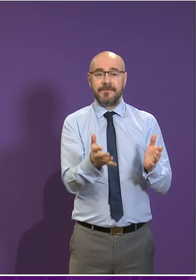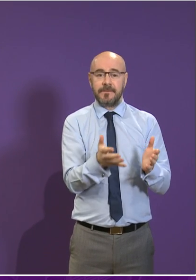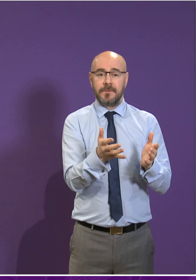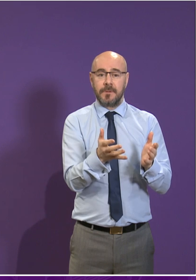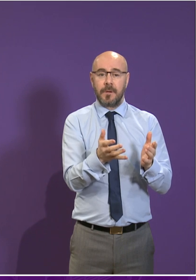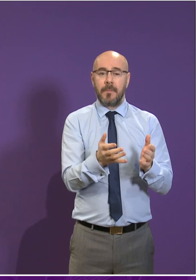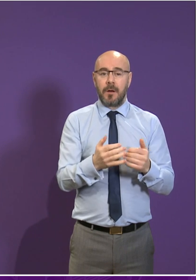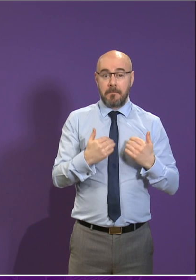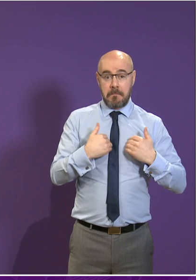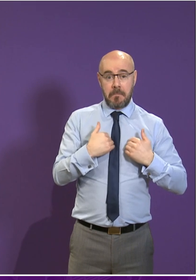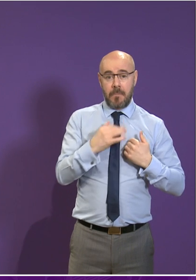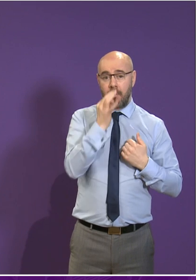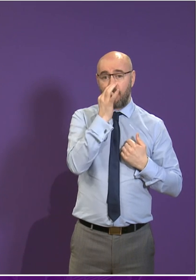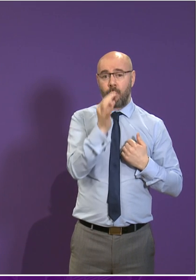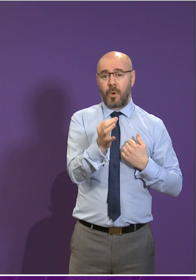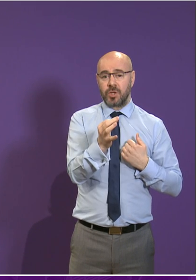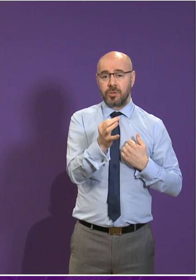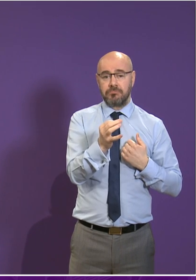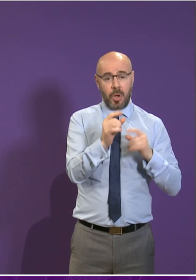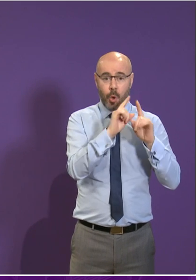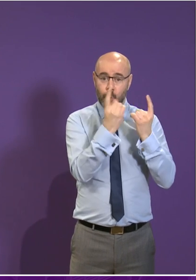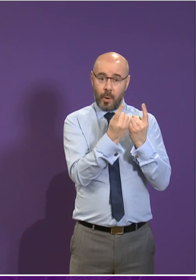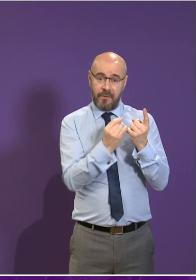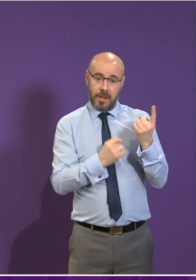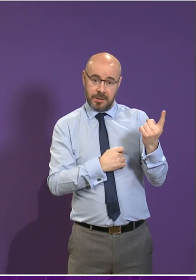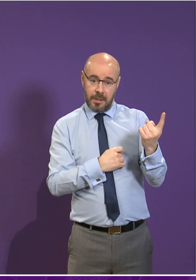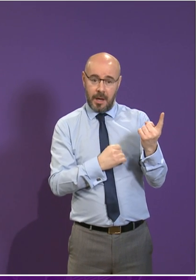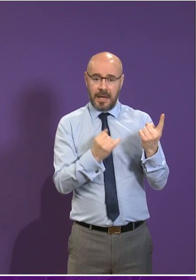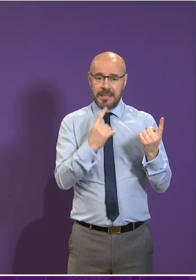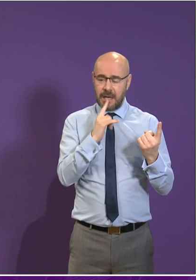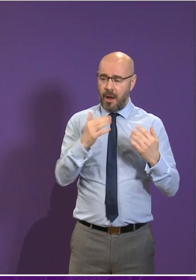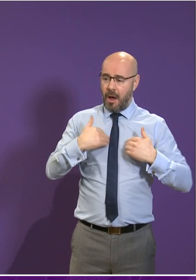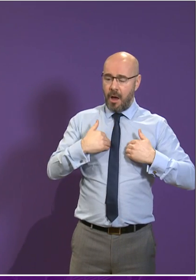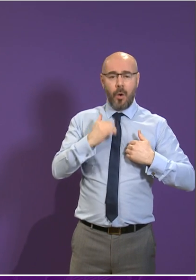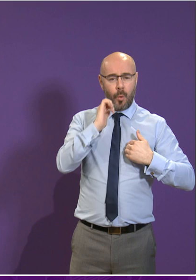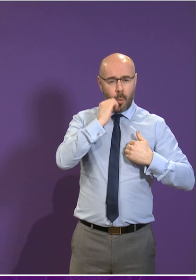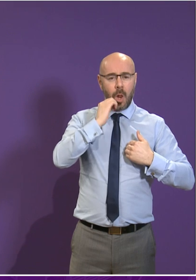I suppose the question I have is, what happens if a university, it may pay lip service to it, but in